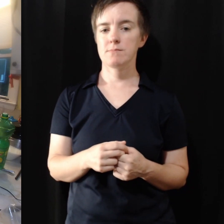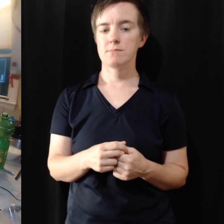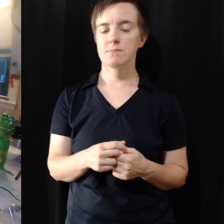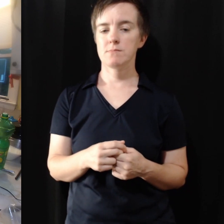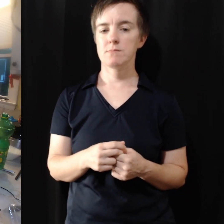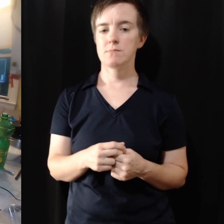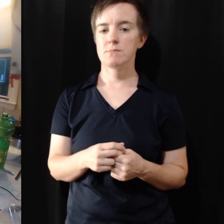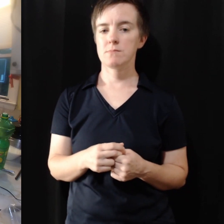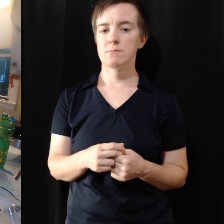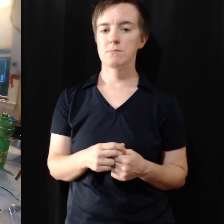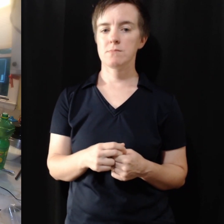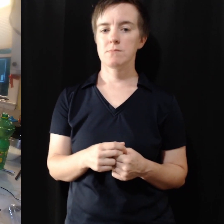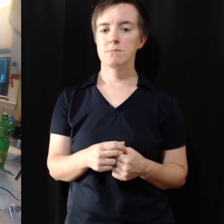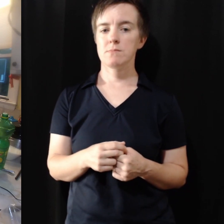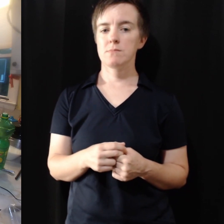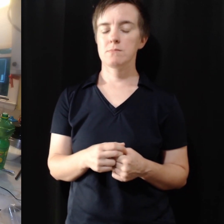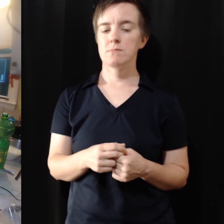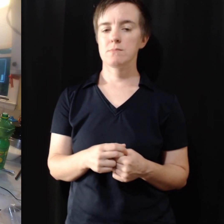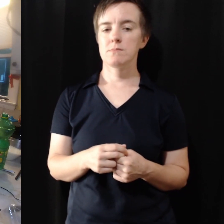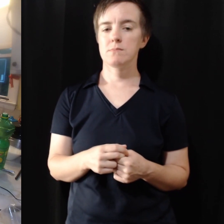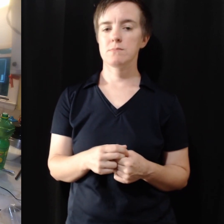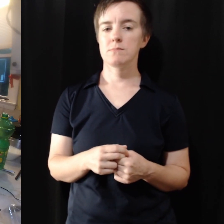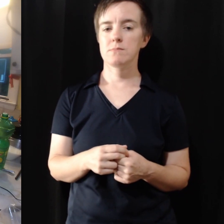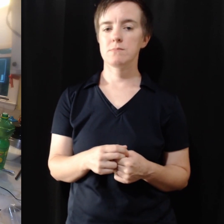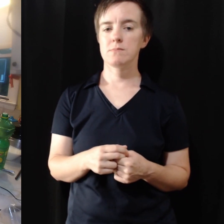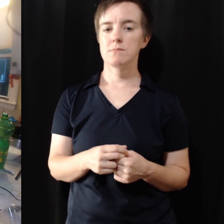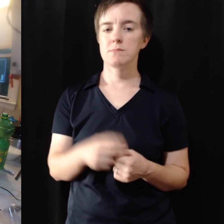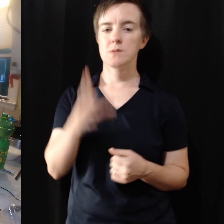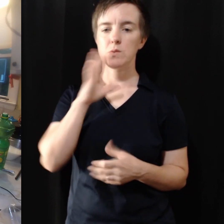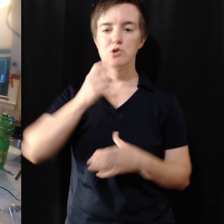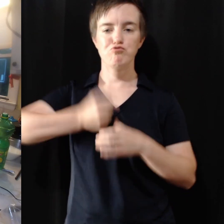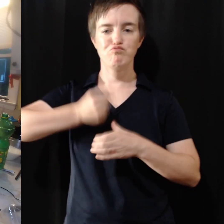blender and mix it in.